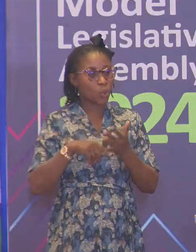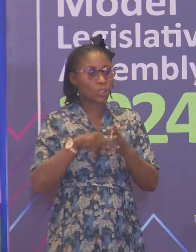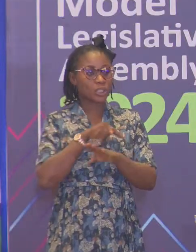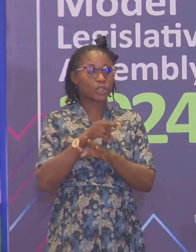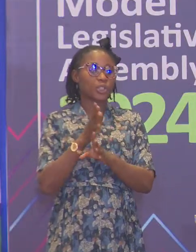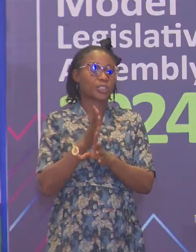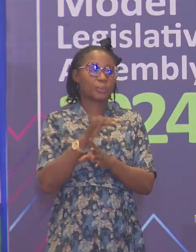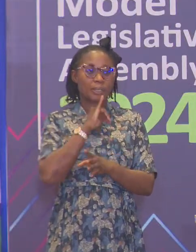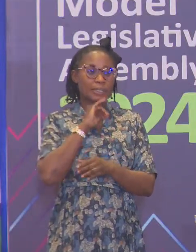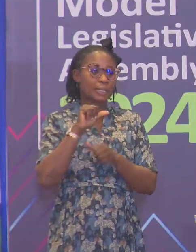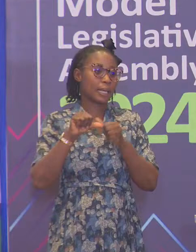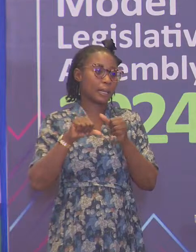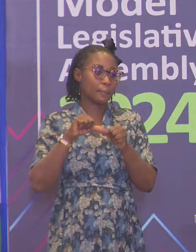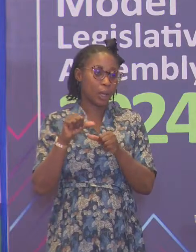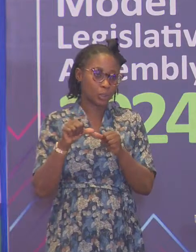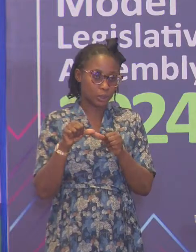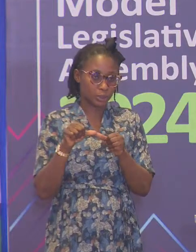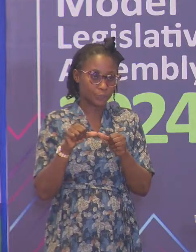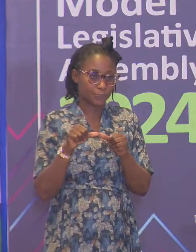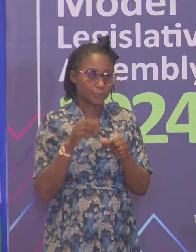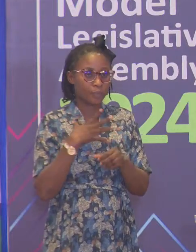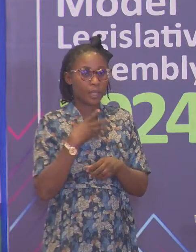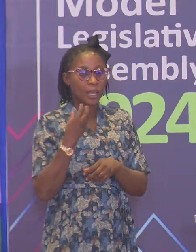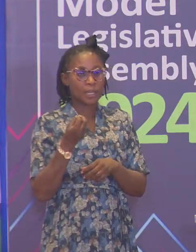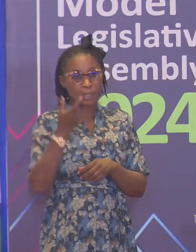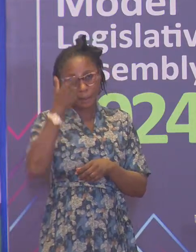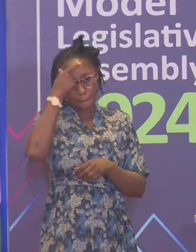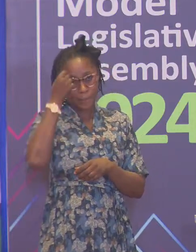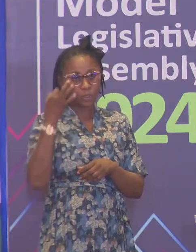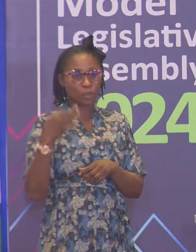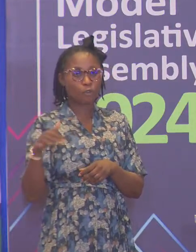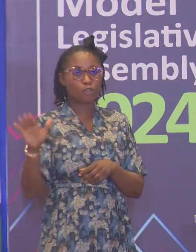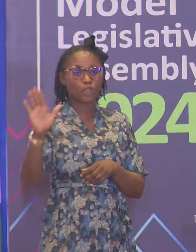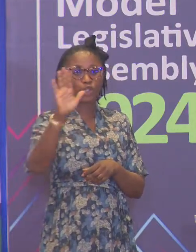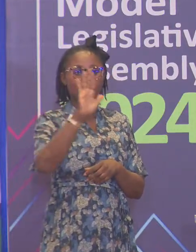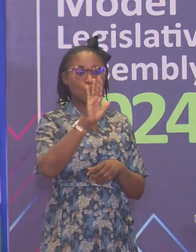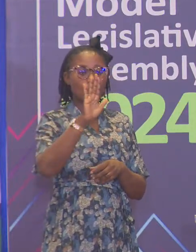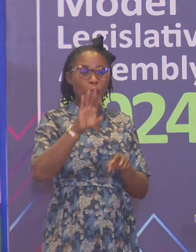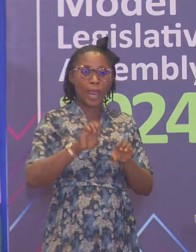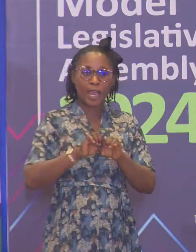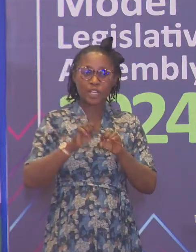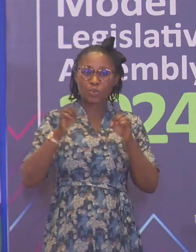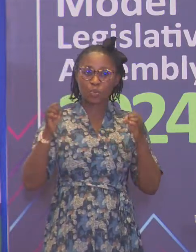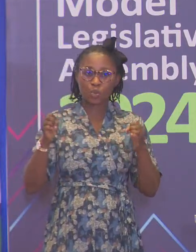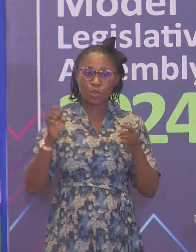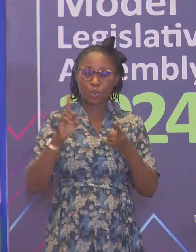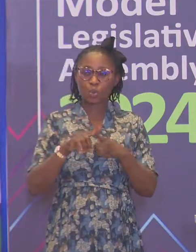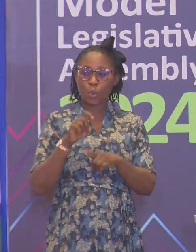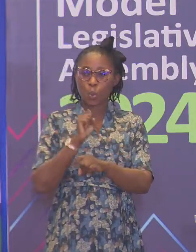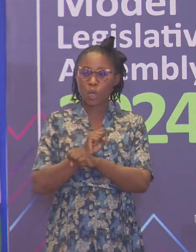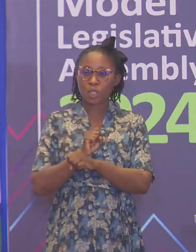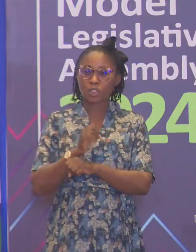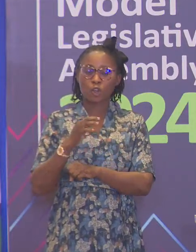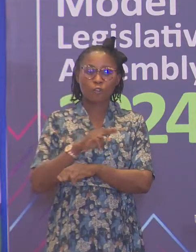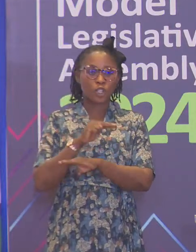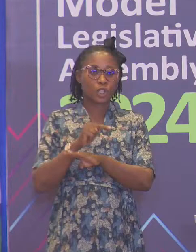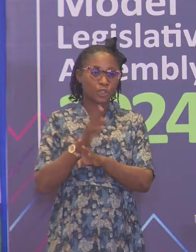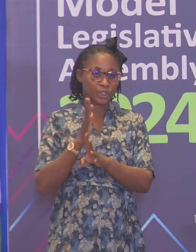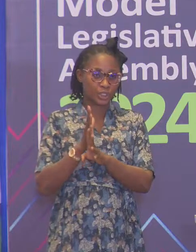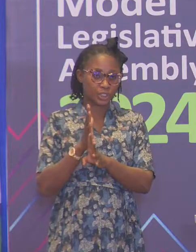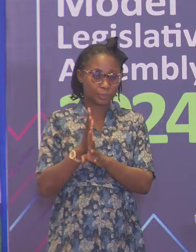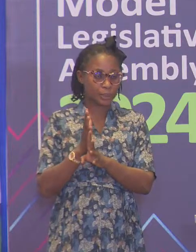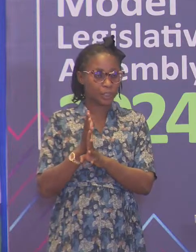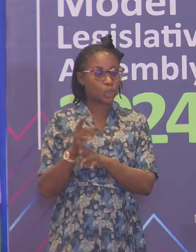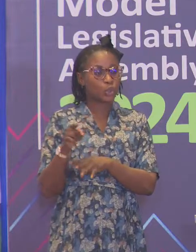all about. And because of your exposure to the workings of National Assembly, you